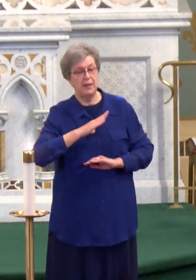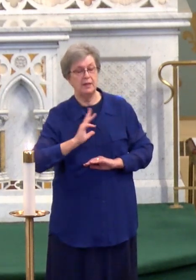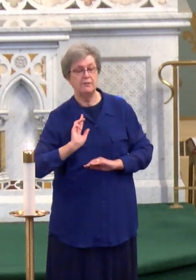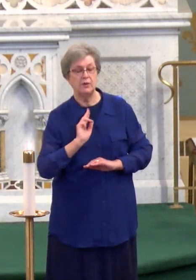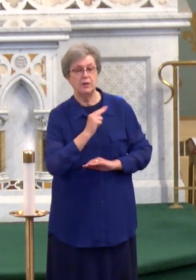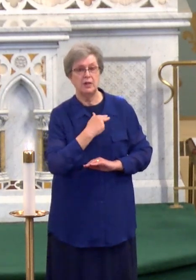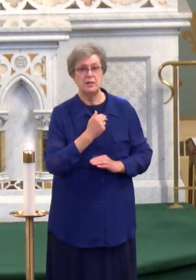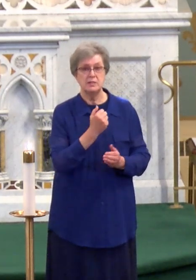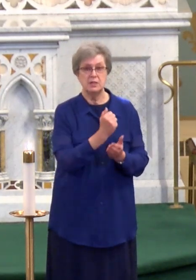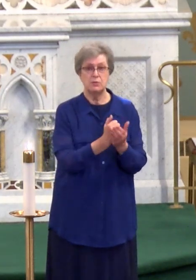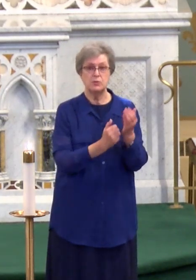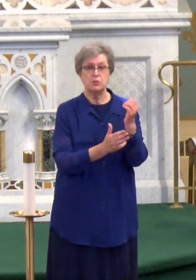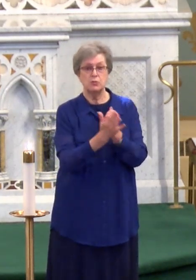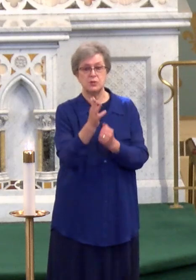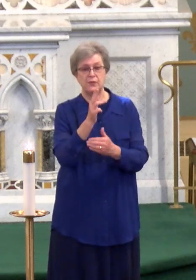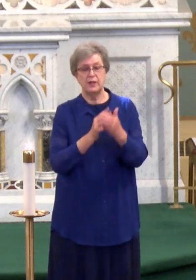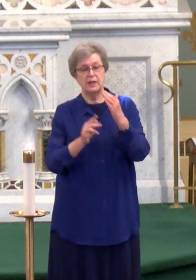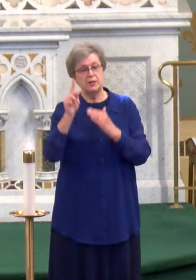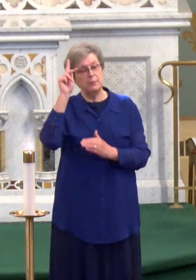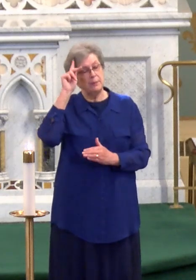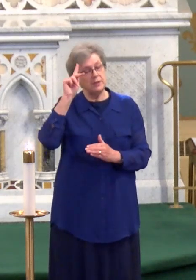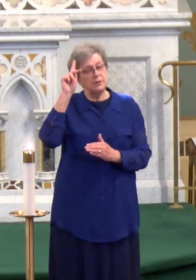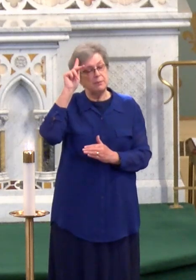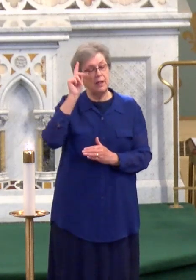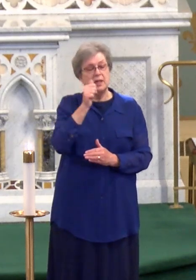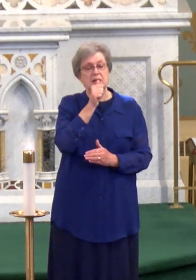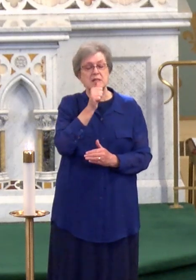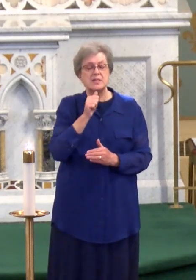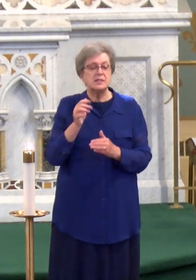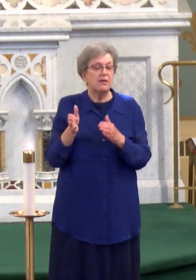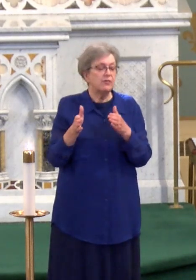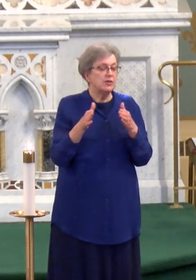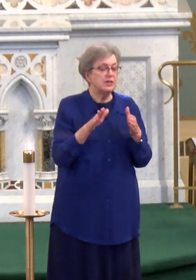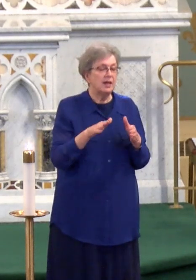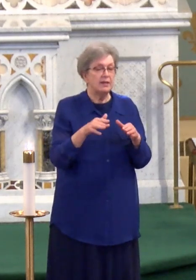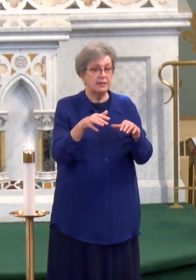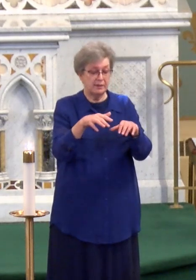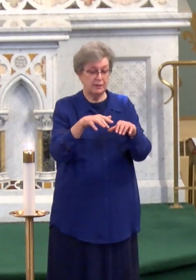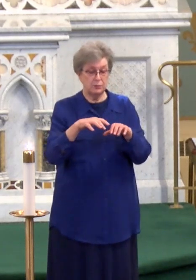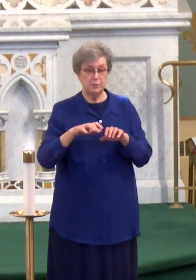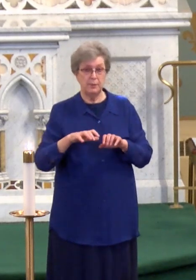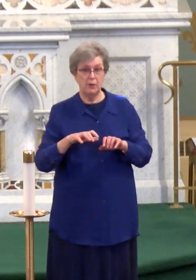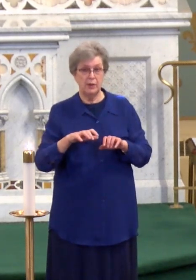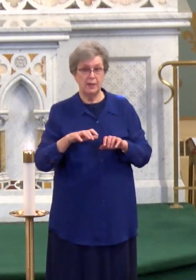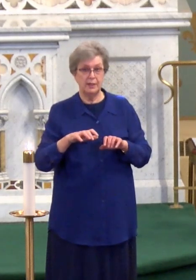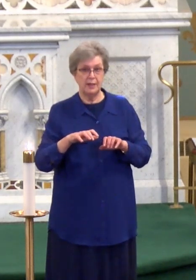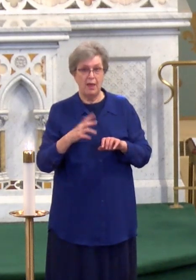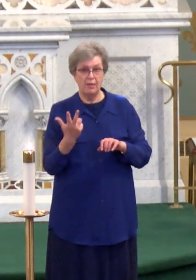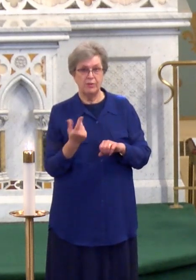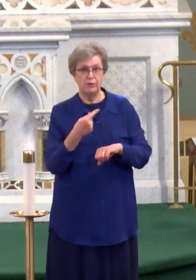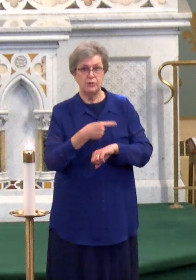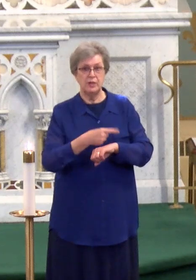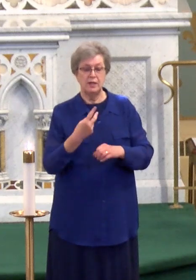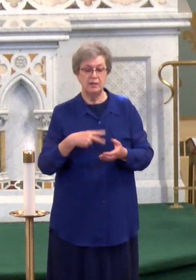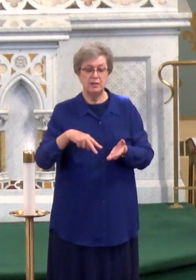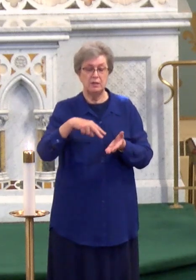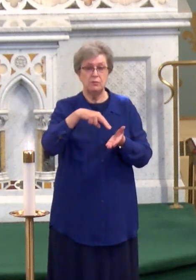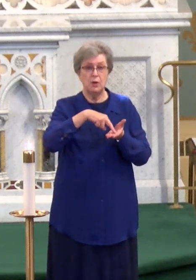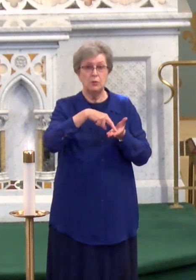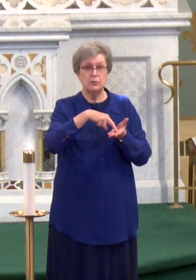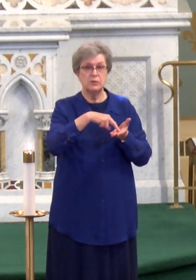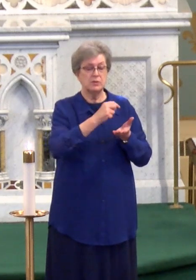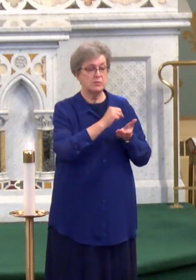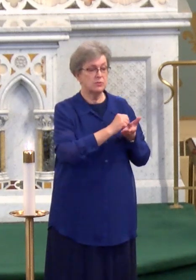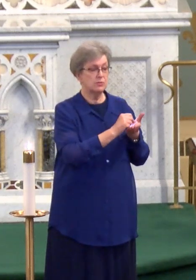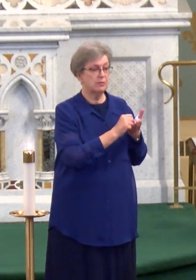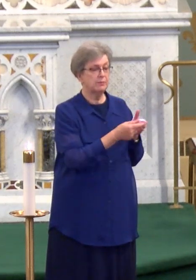our sake he was crucified under Pontius Pilate. He suffered death and was buried, and rose again on the third day